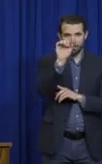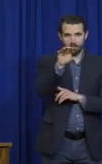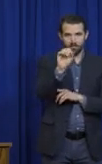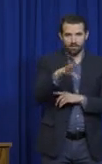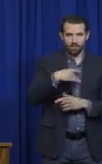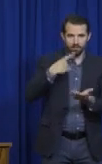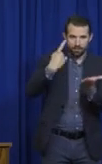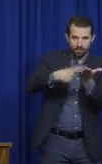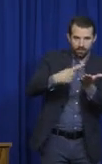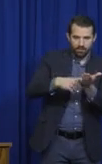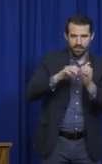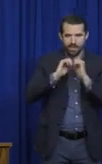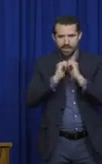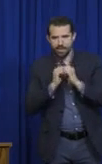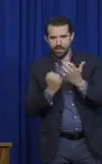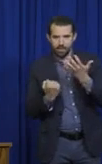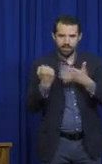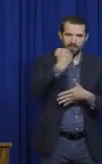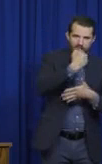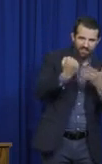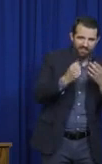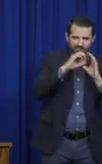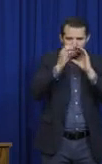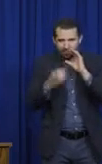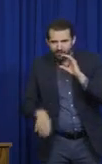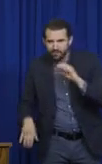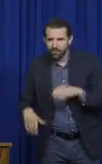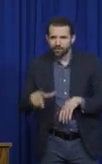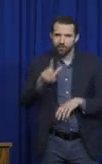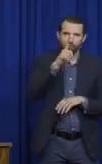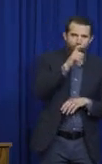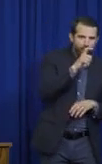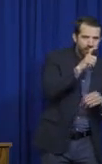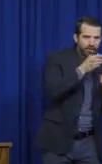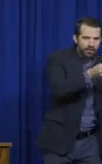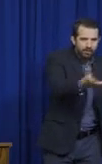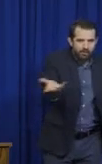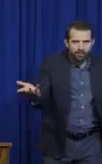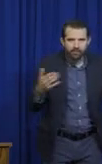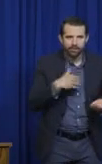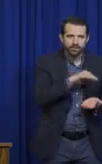And my colleagues and I across the country were talking on our nightly